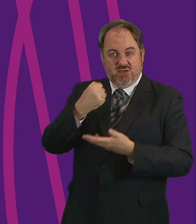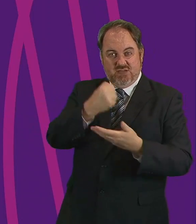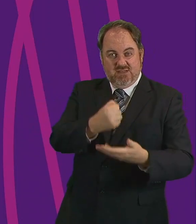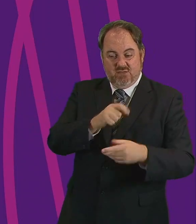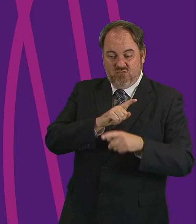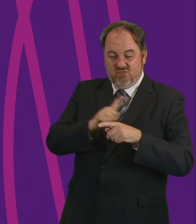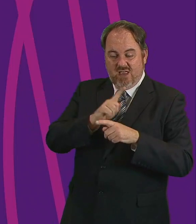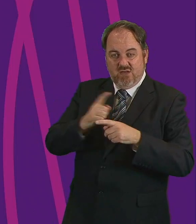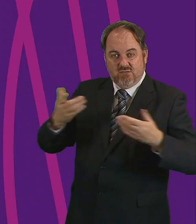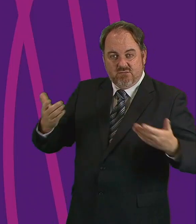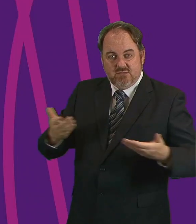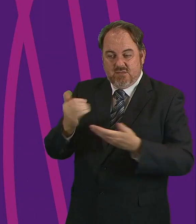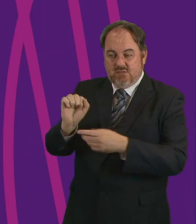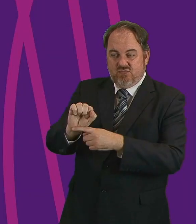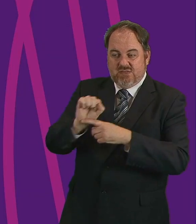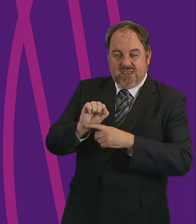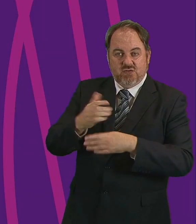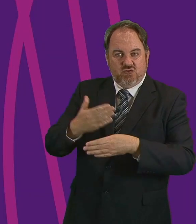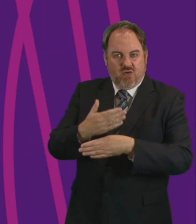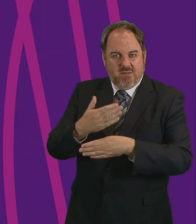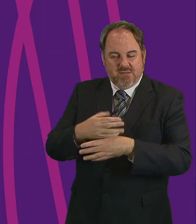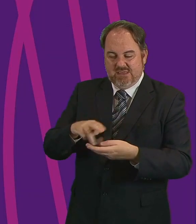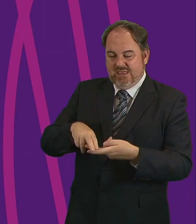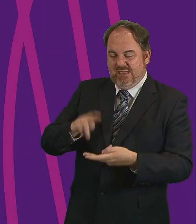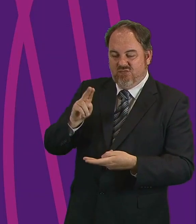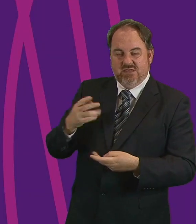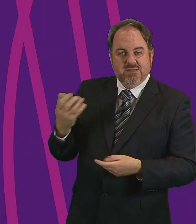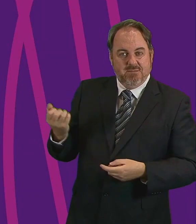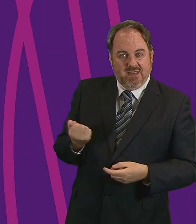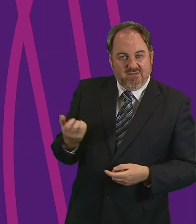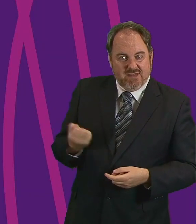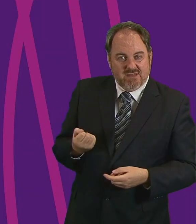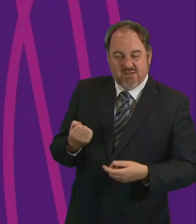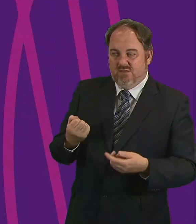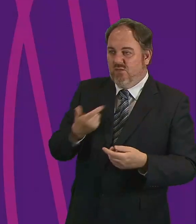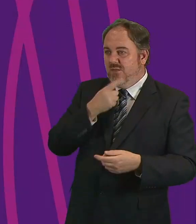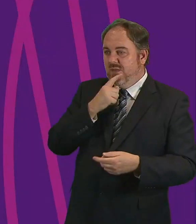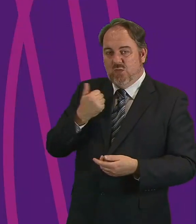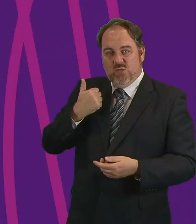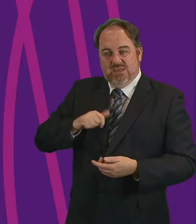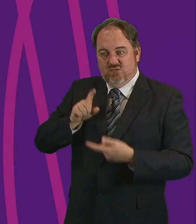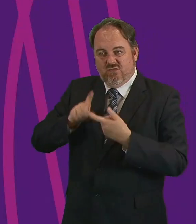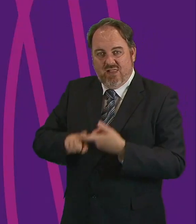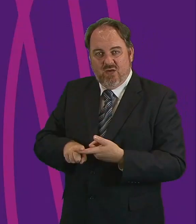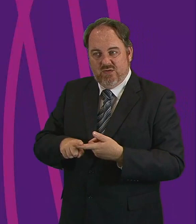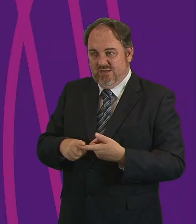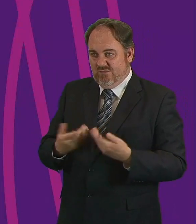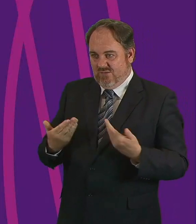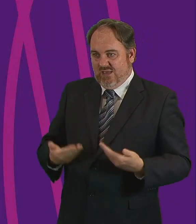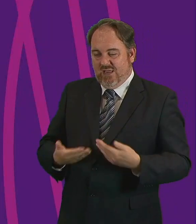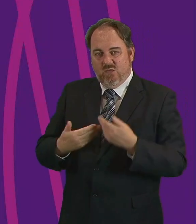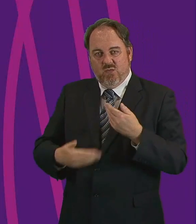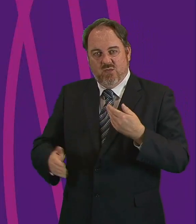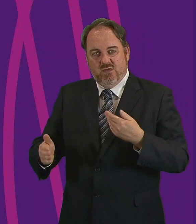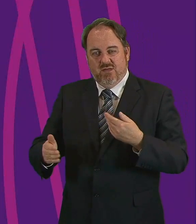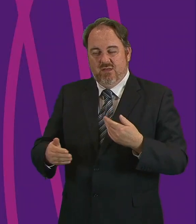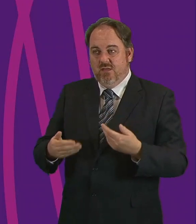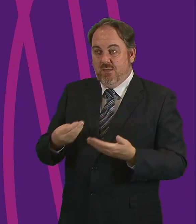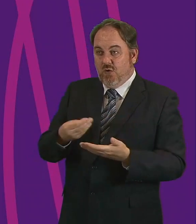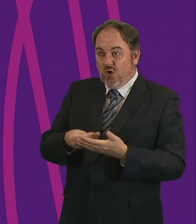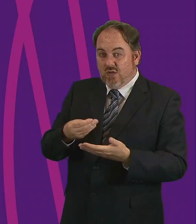jobs, increase welfare payments and protect businesses. The scale of this intervention is